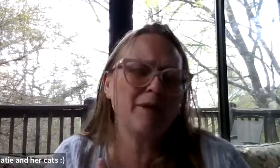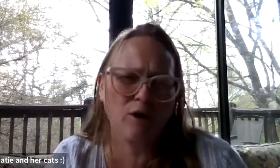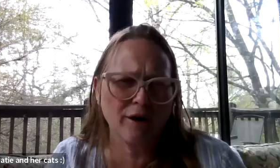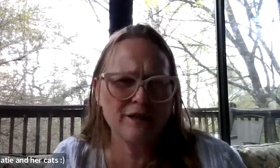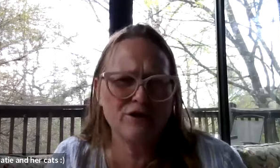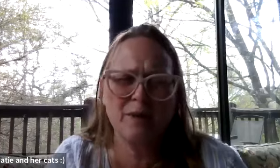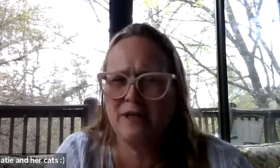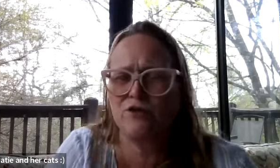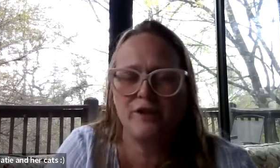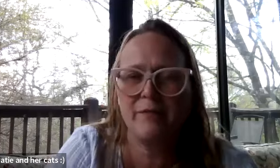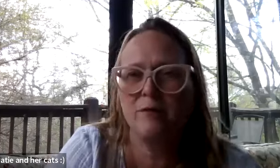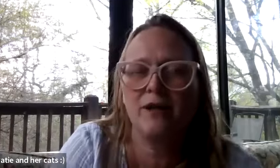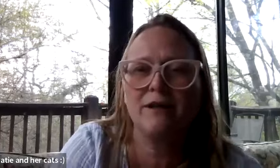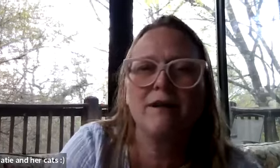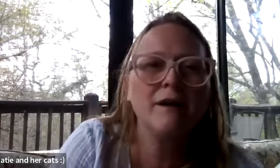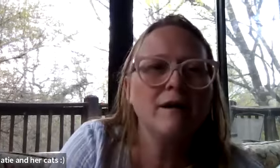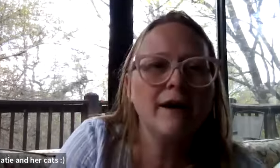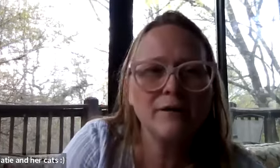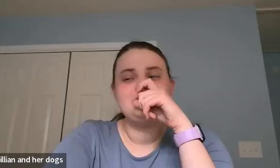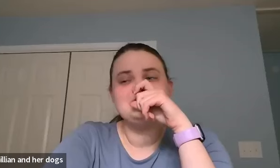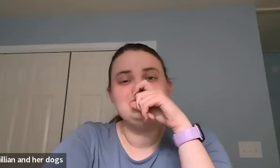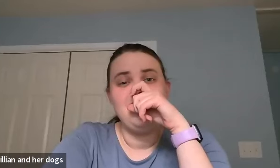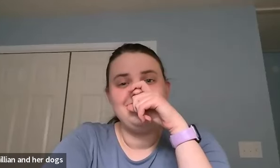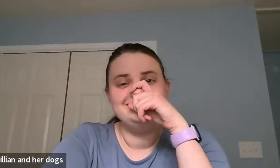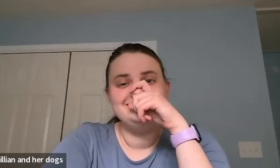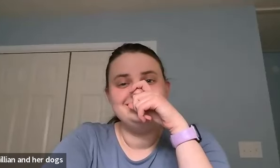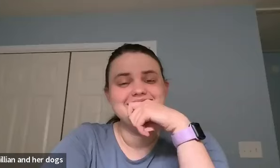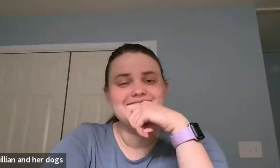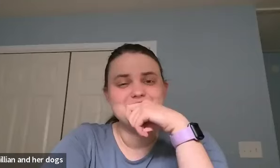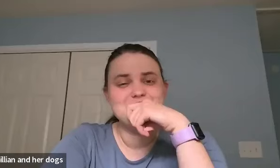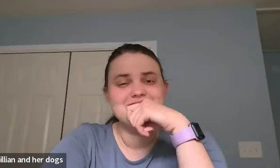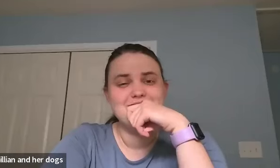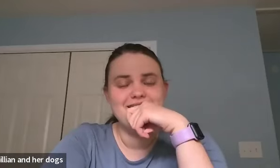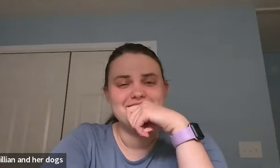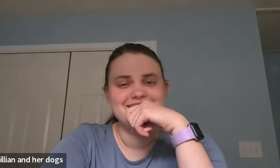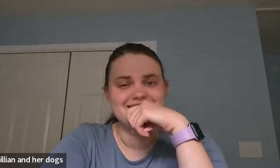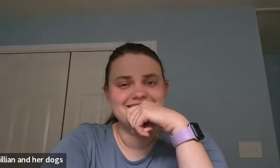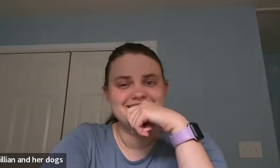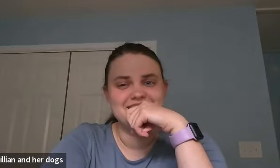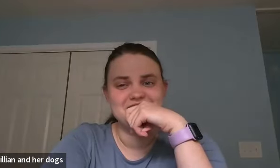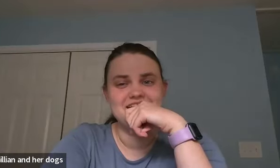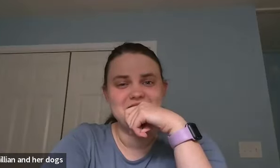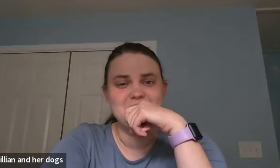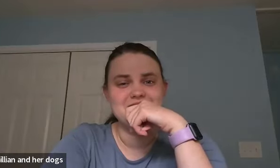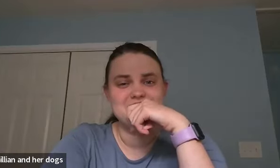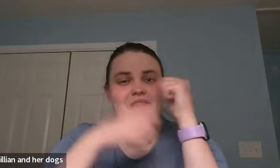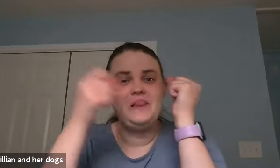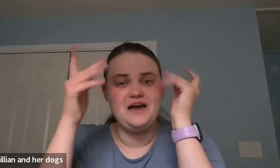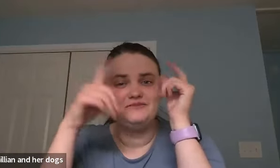maybe orange or peach or something, but There was I don't a think we lot. Last week's was a kind of intense session. I know it was. There's a lot of